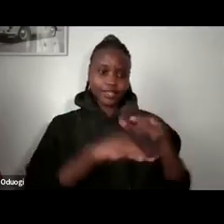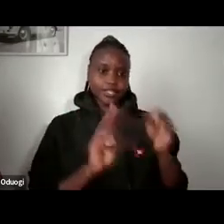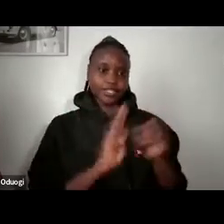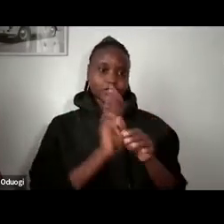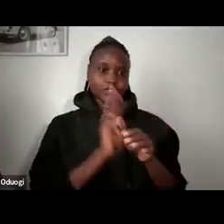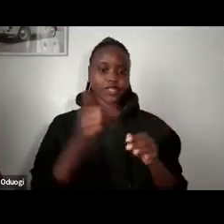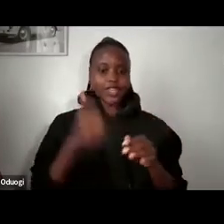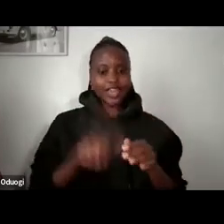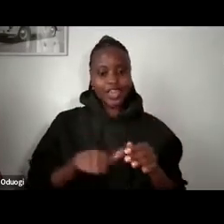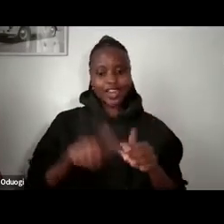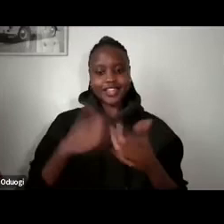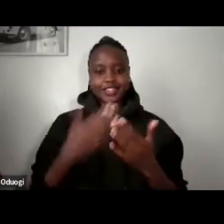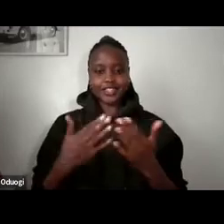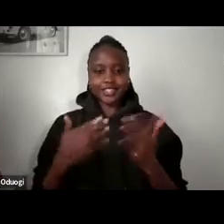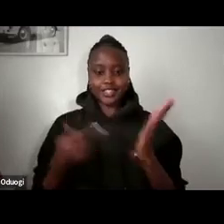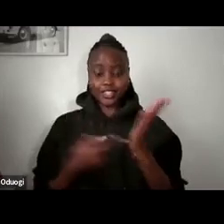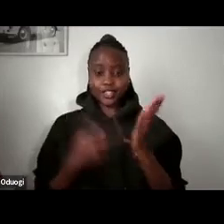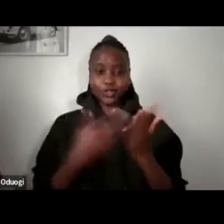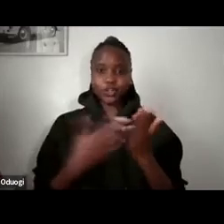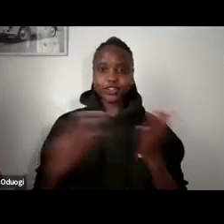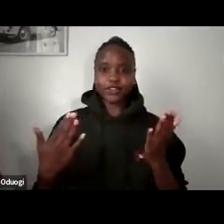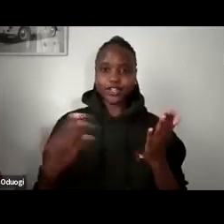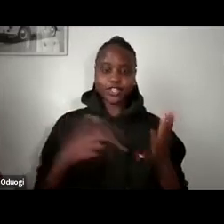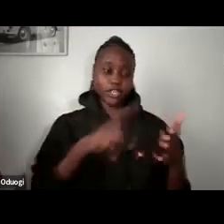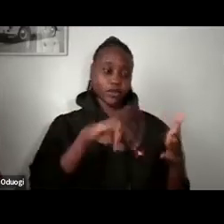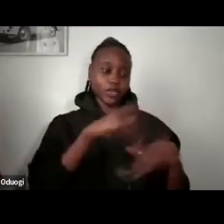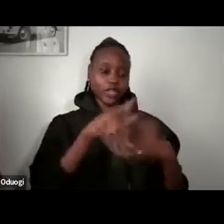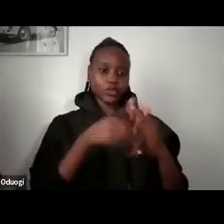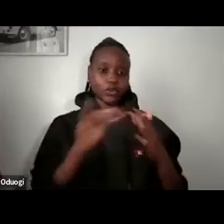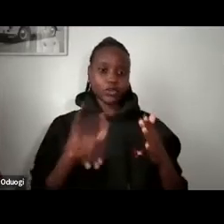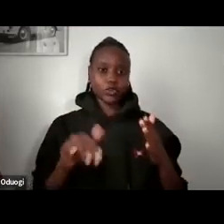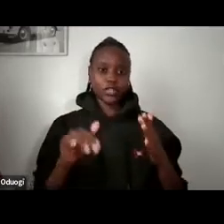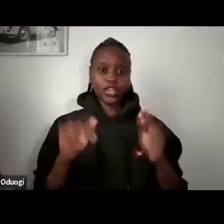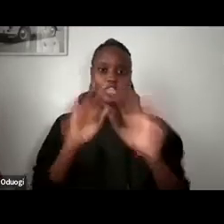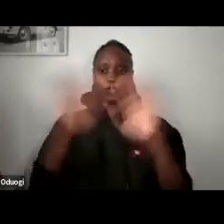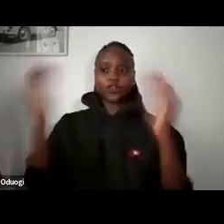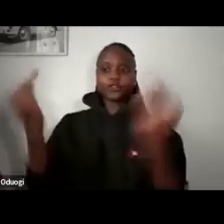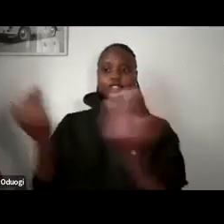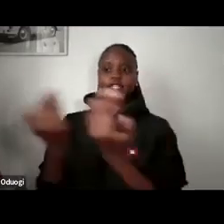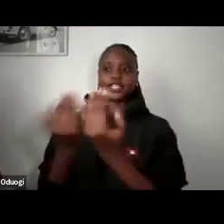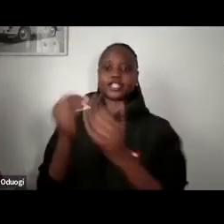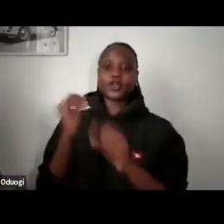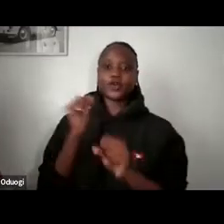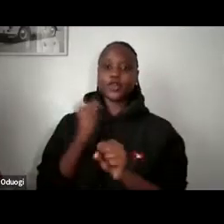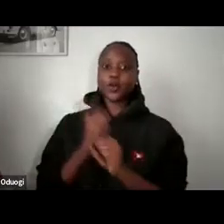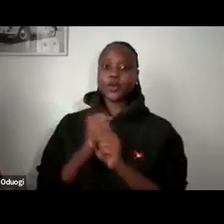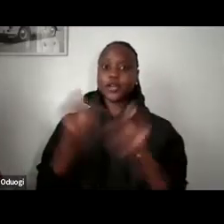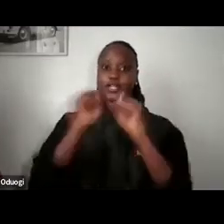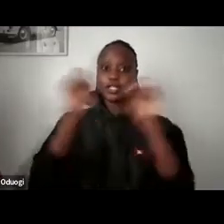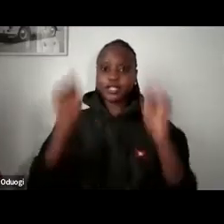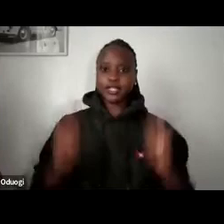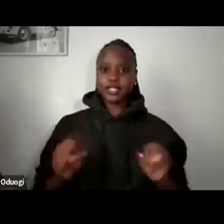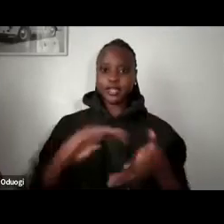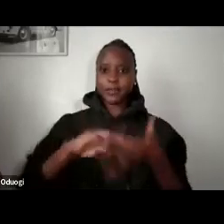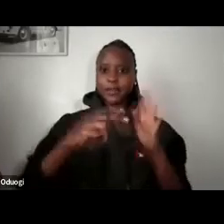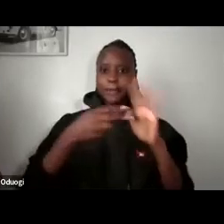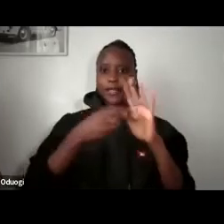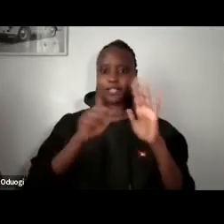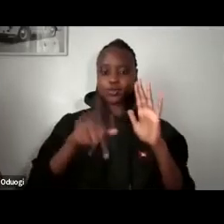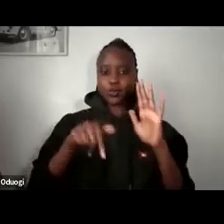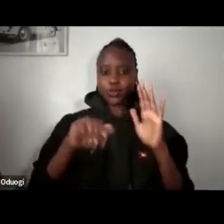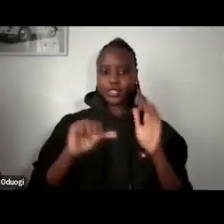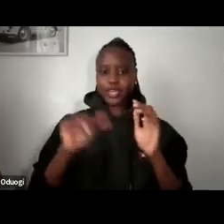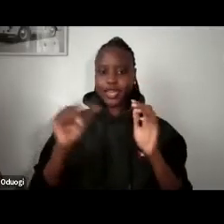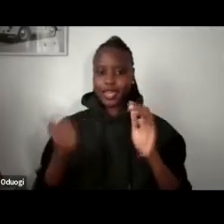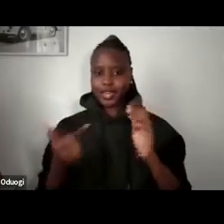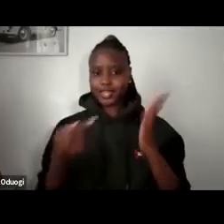device. Looking at all those and the universality of the operating system means that any digital device